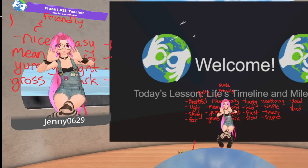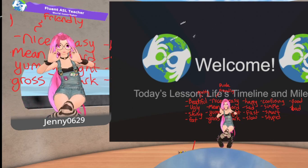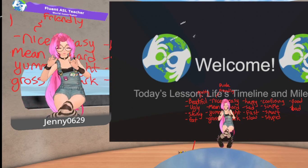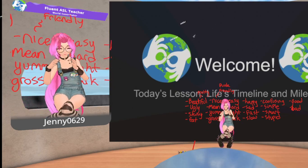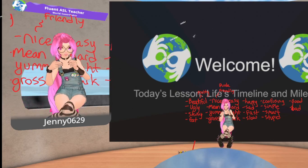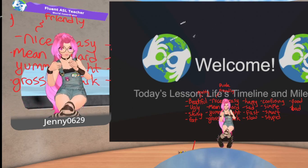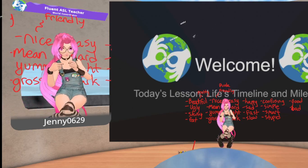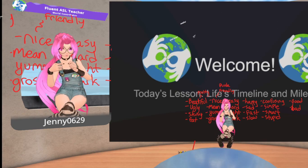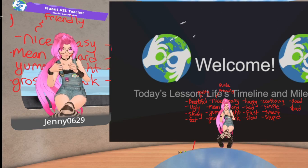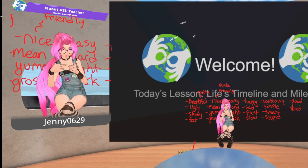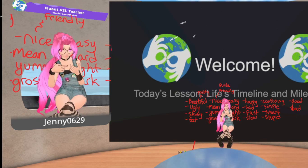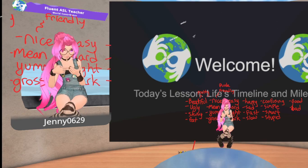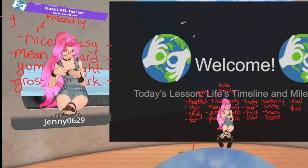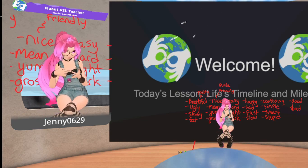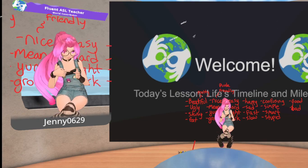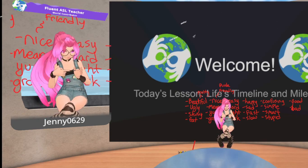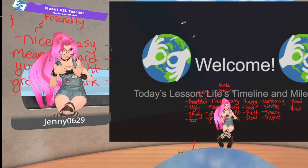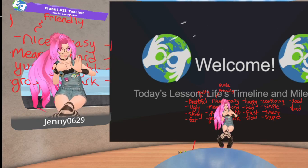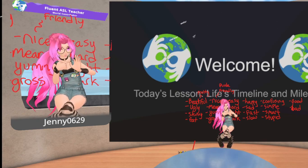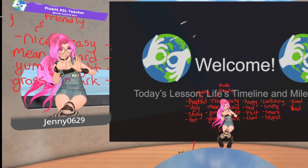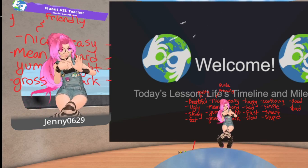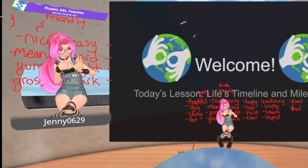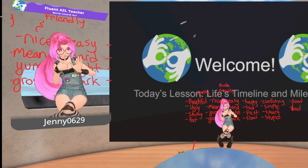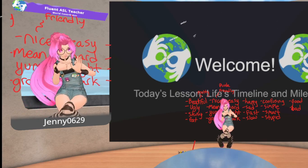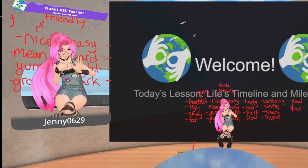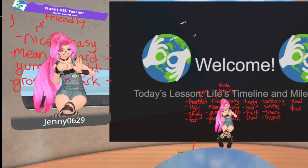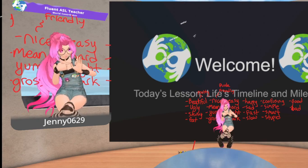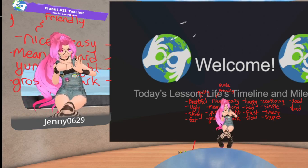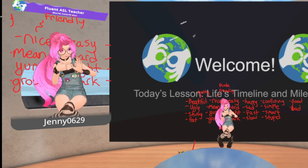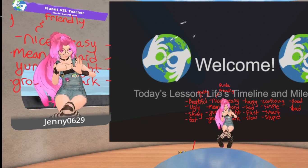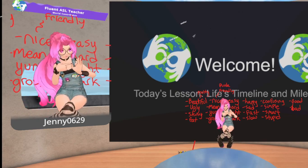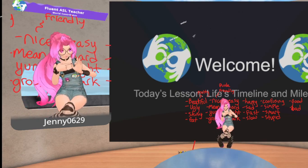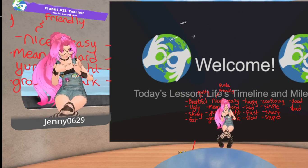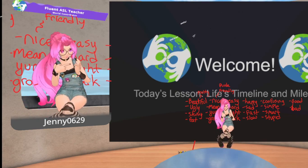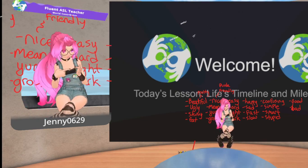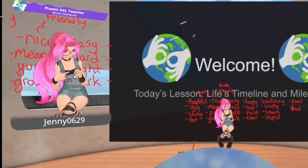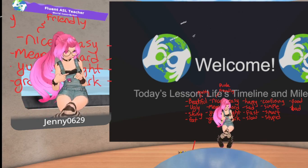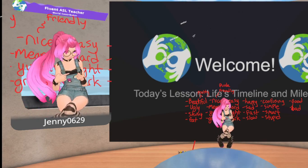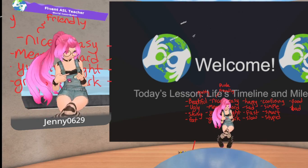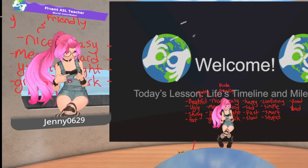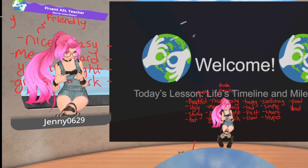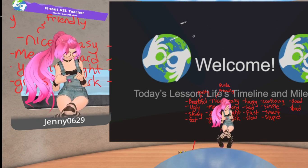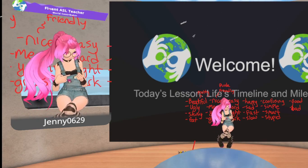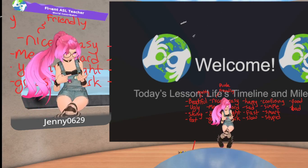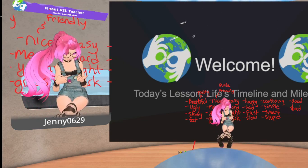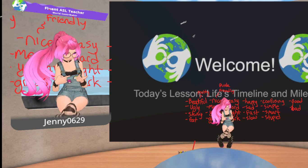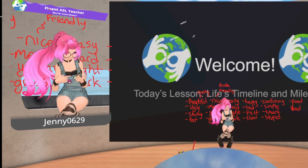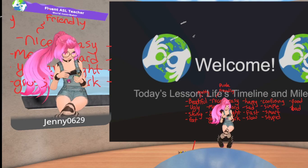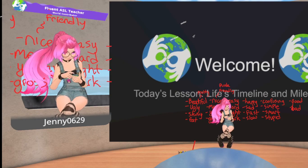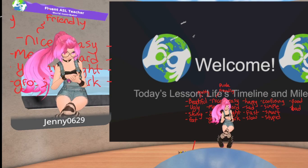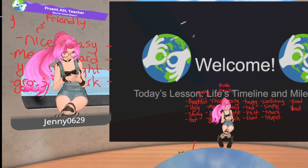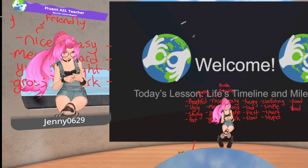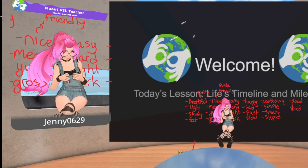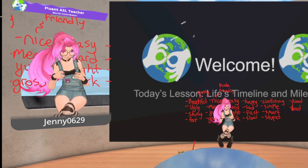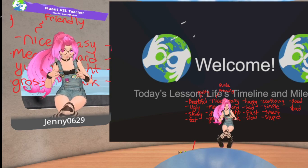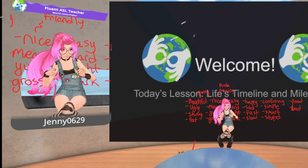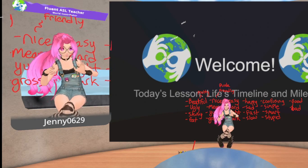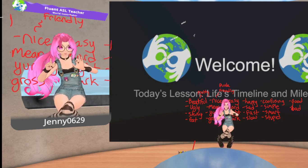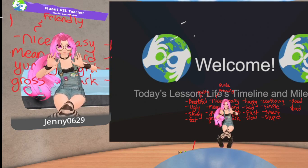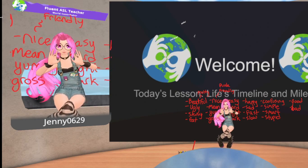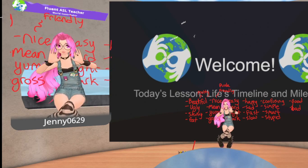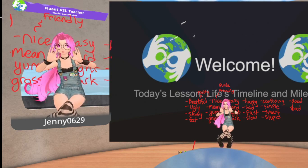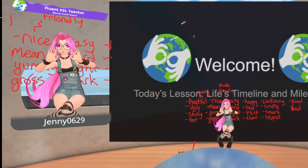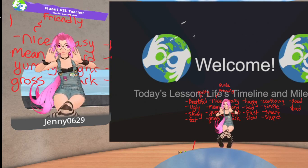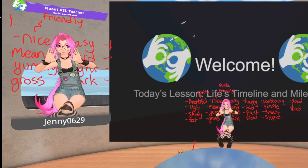is, sorry, my index is doing this thing where it just won't come up. So ignore